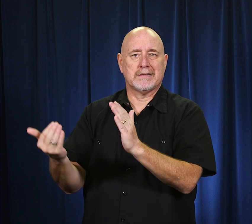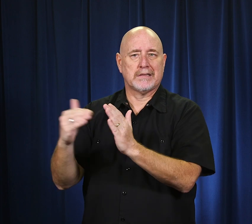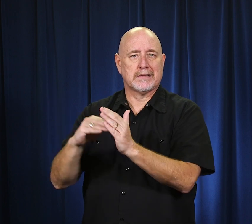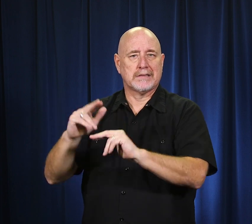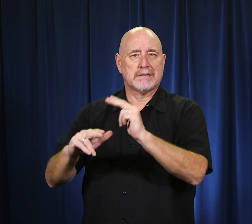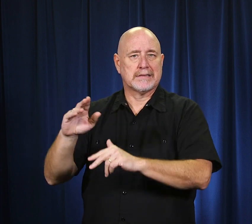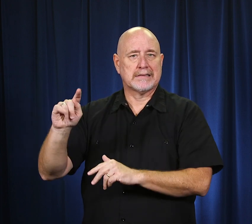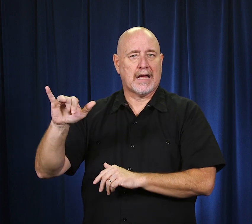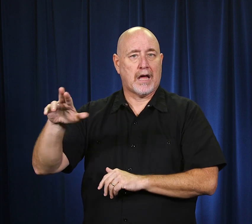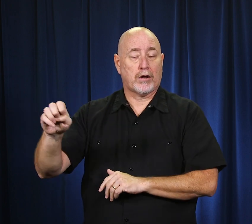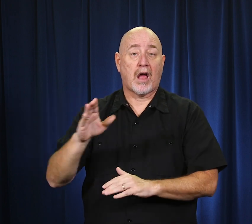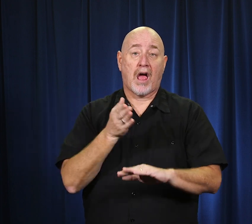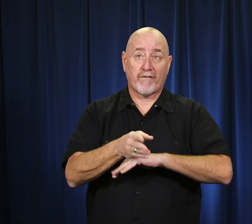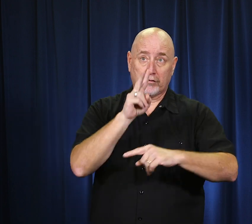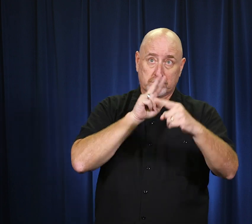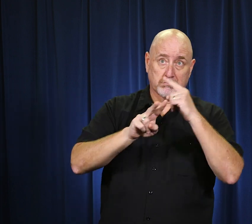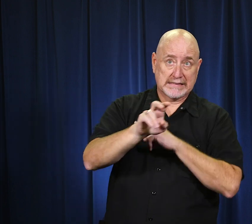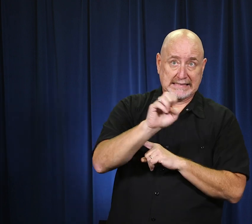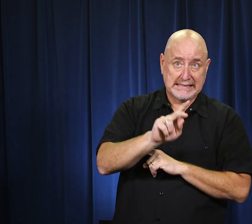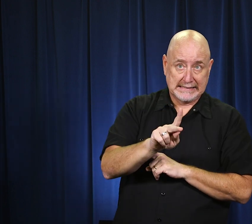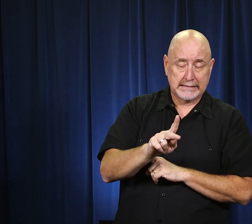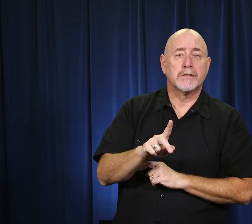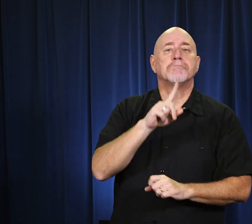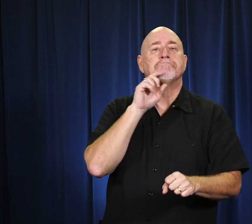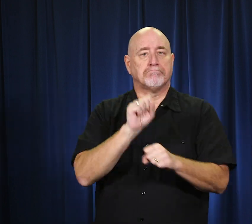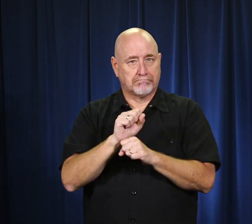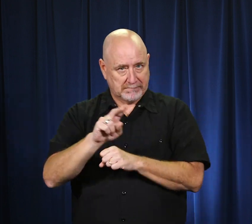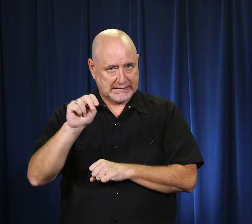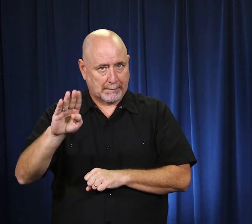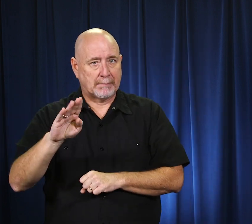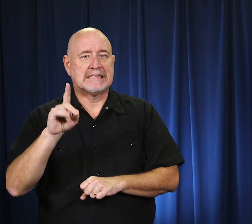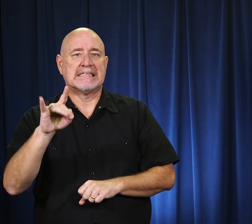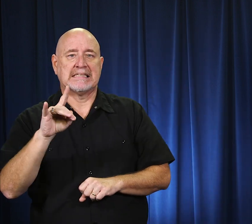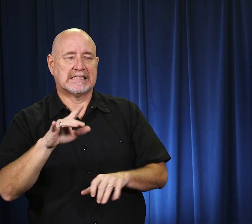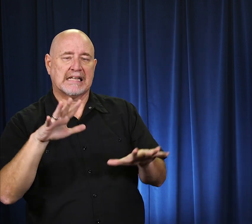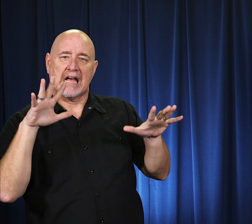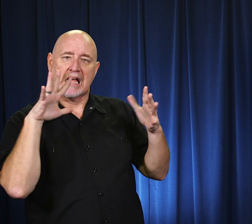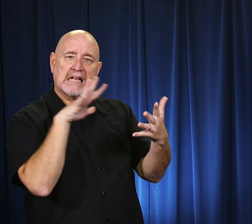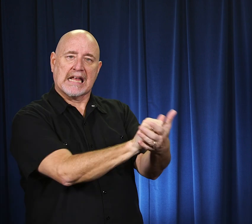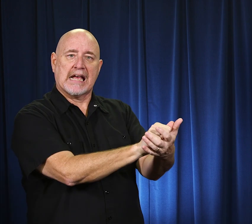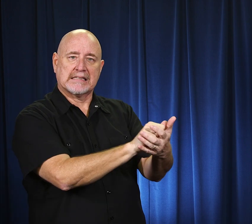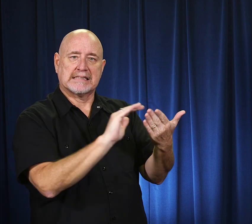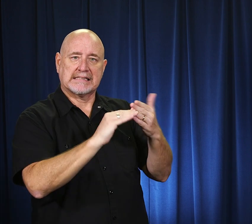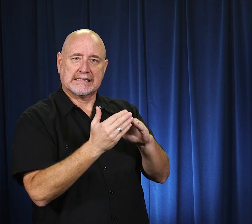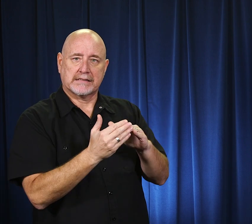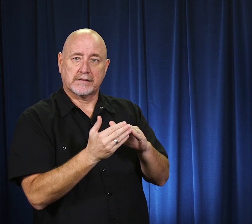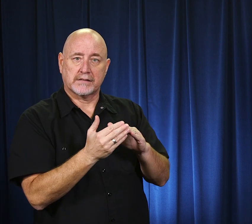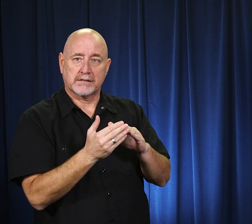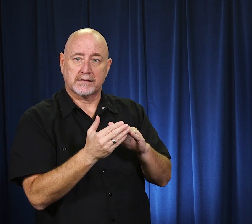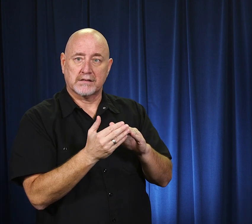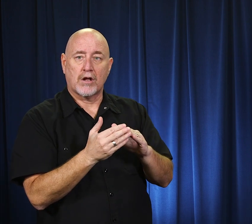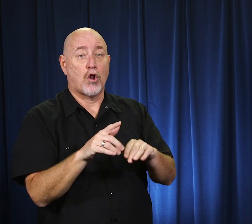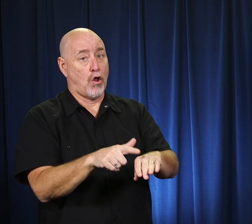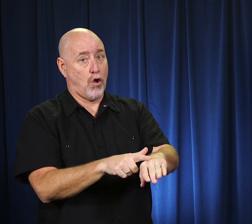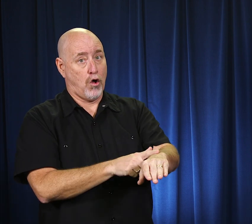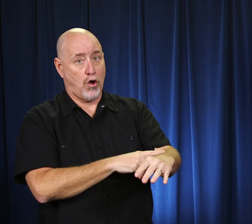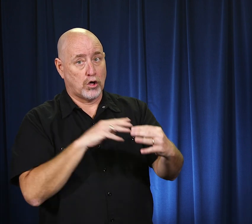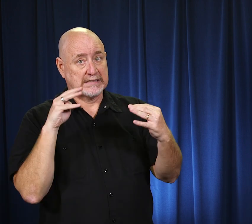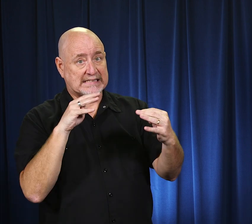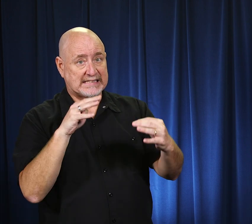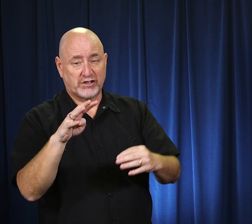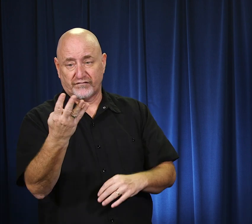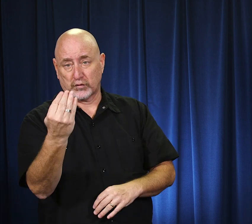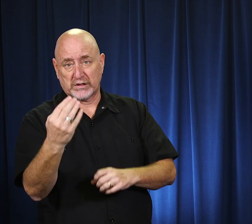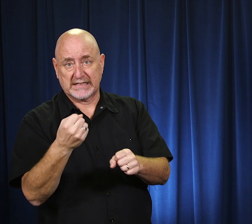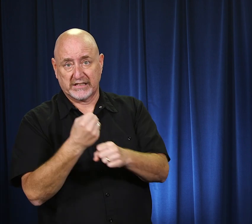rebuilt. After Ezekiel's prophecy, Nebuchadnezzar did indeed besiege the city. In fact, it was a